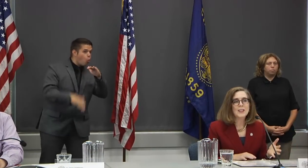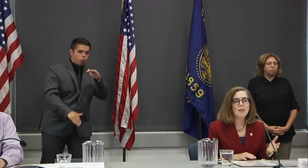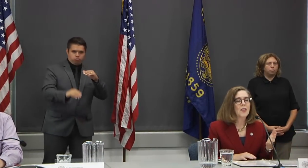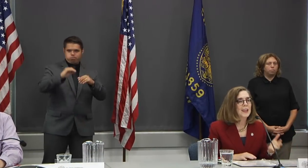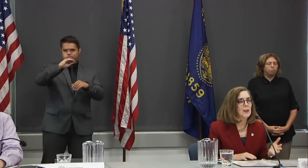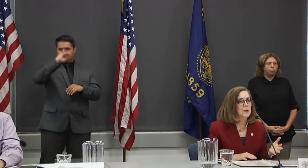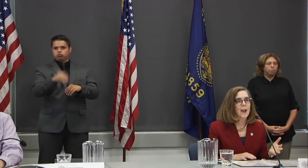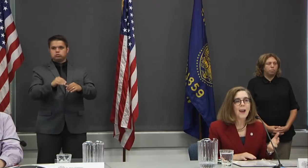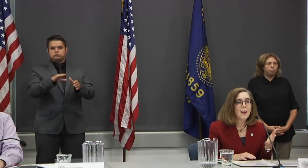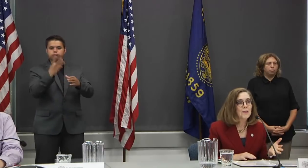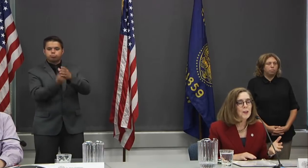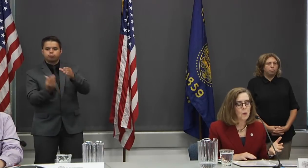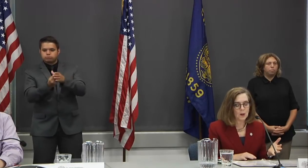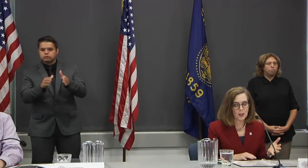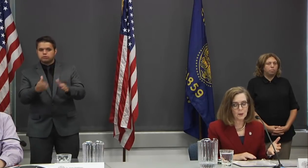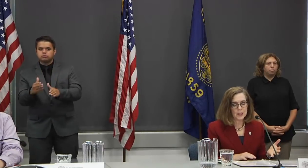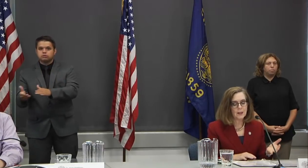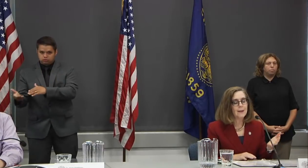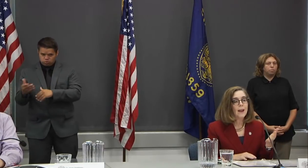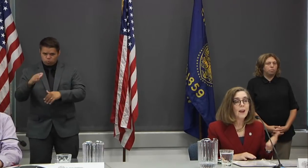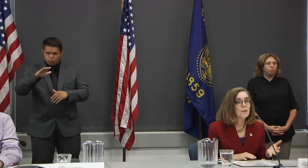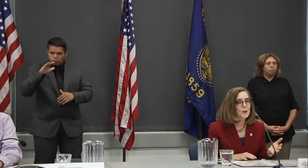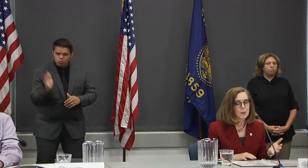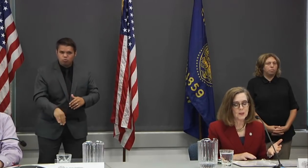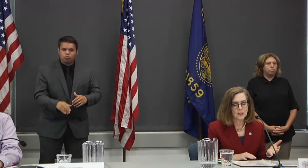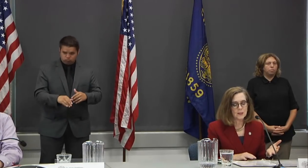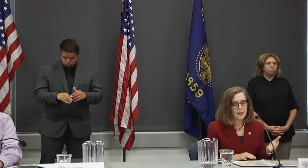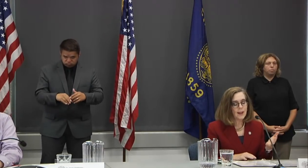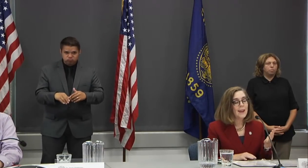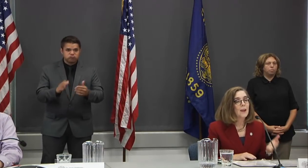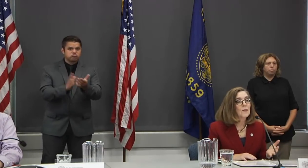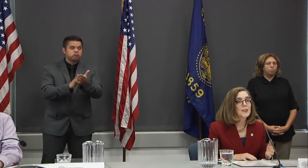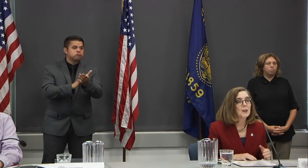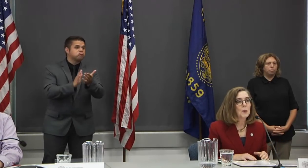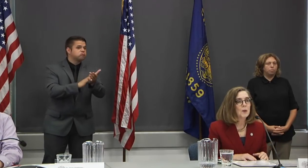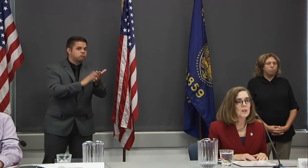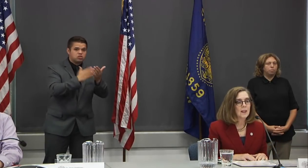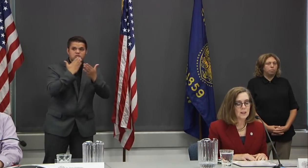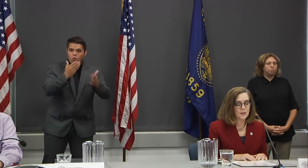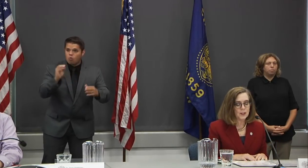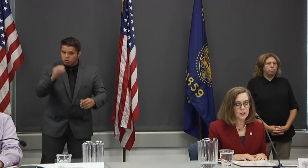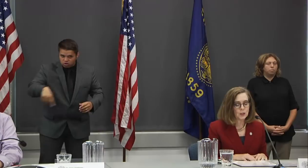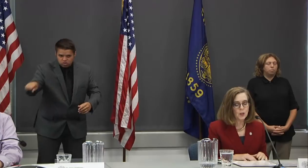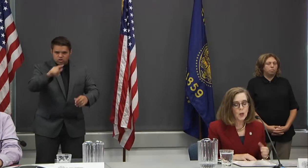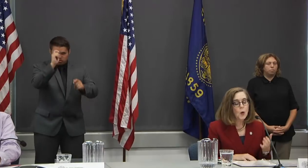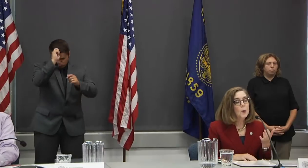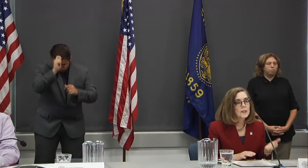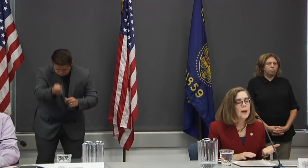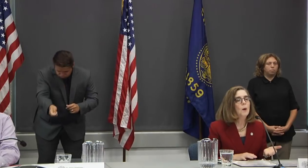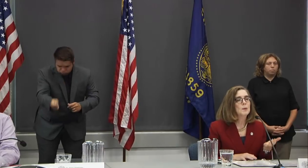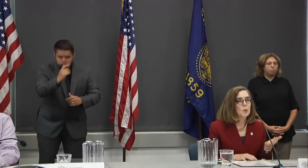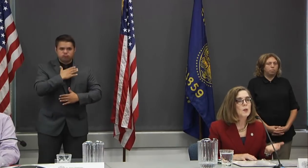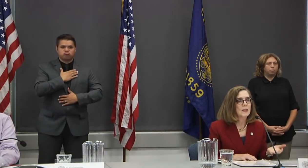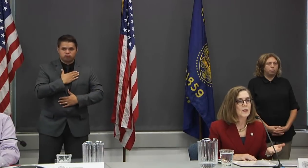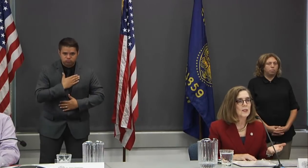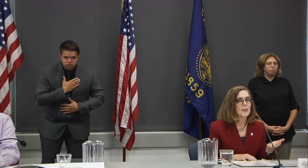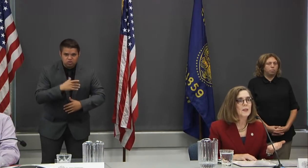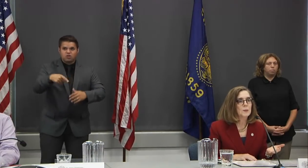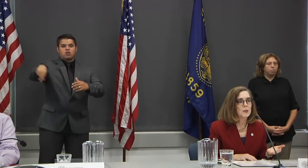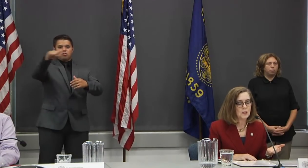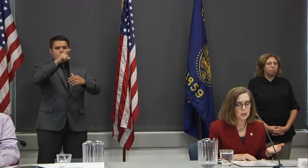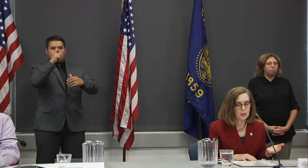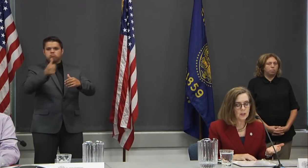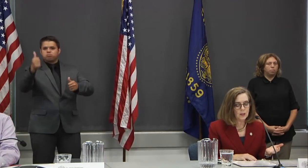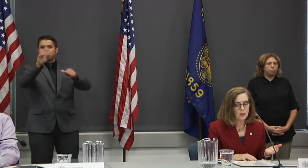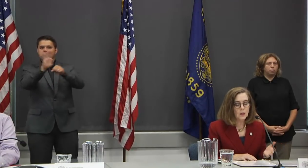want to say thank you to every Oregonian, every business, every local elected official who has helped put us in